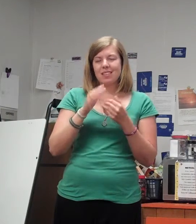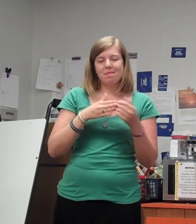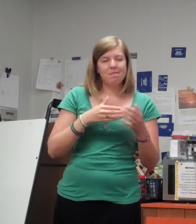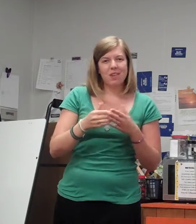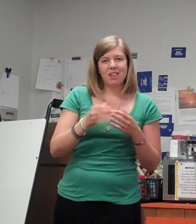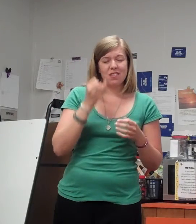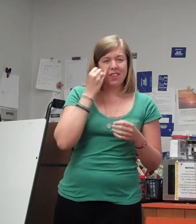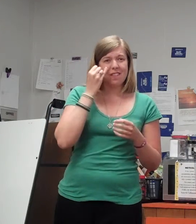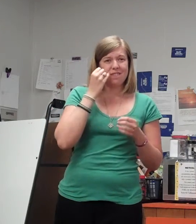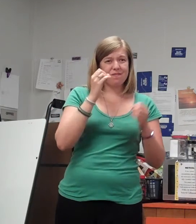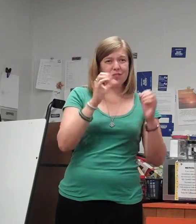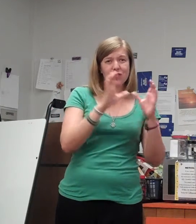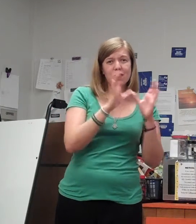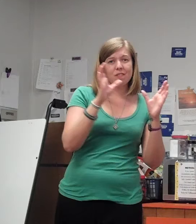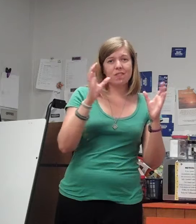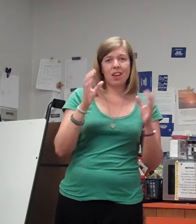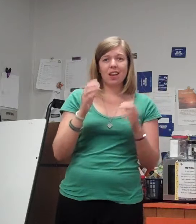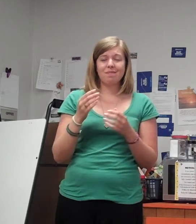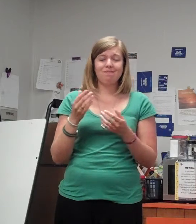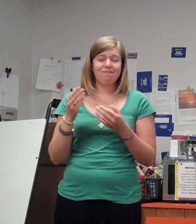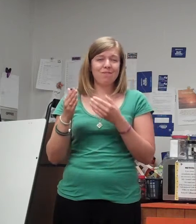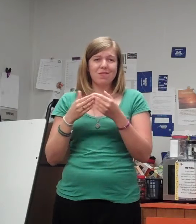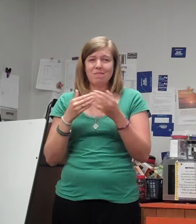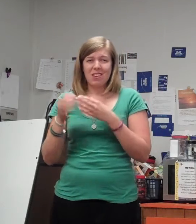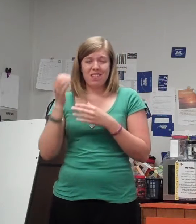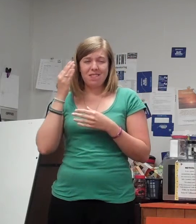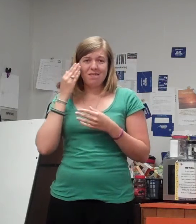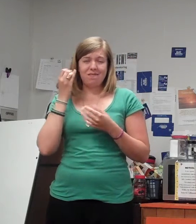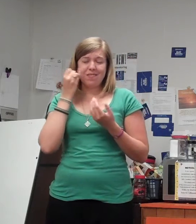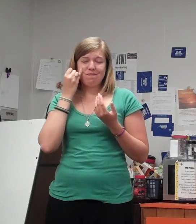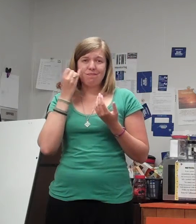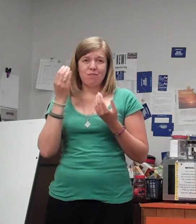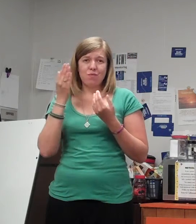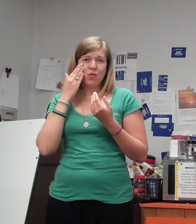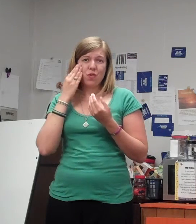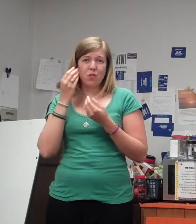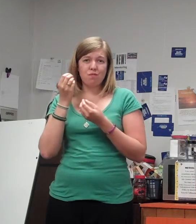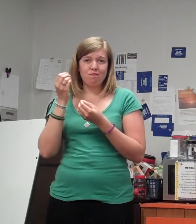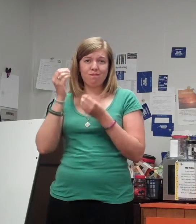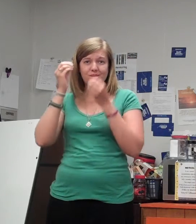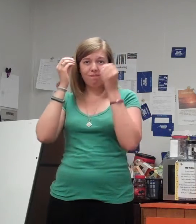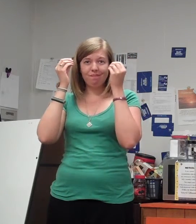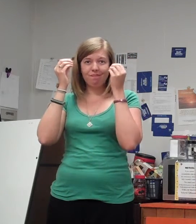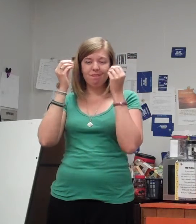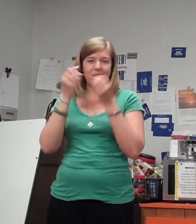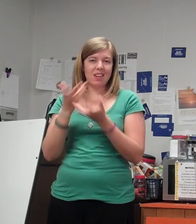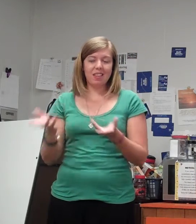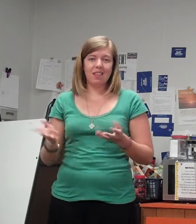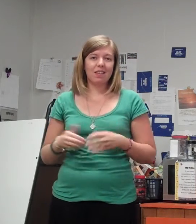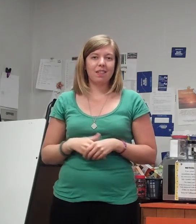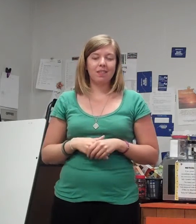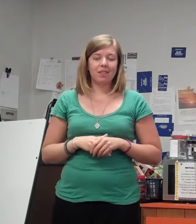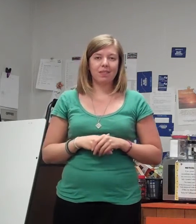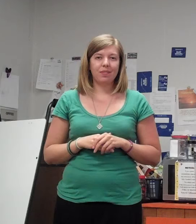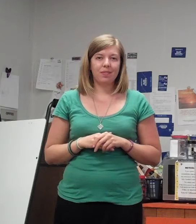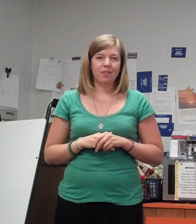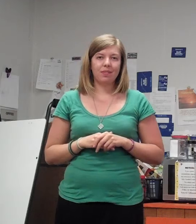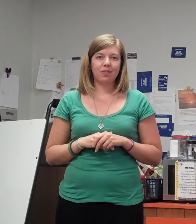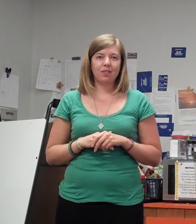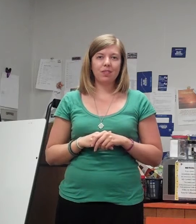heartbeat and you were standing upright, you could interpret, which is what they did with me. There were interpreters that were hired into the district, but then